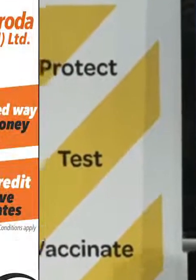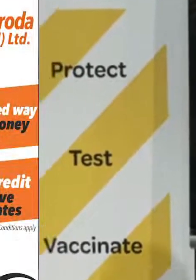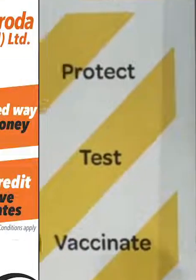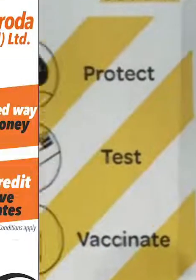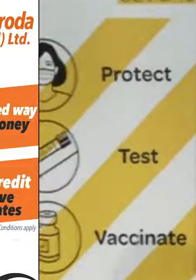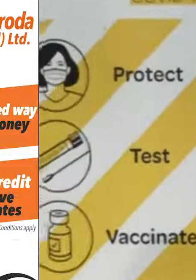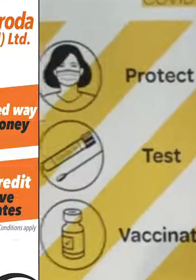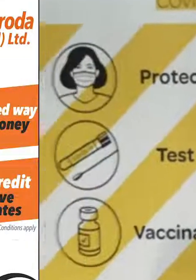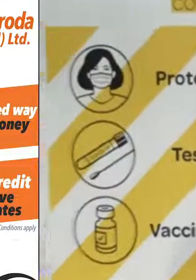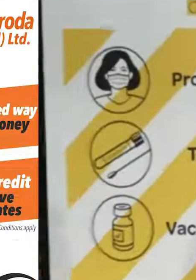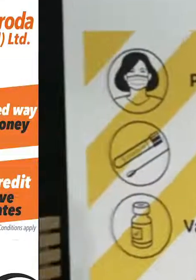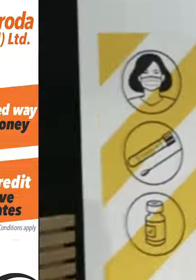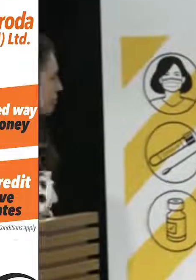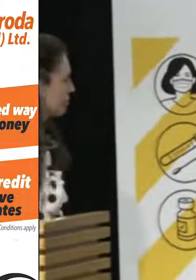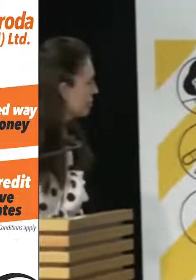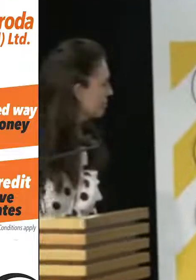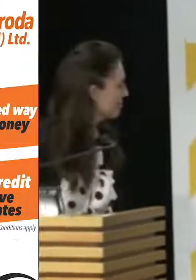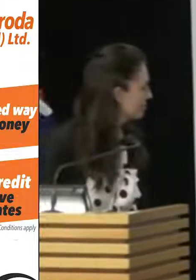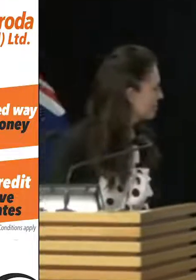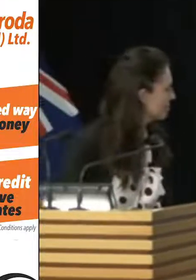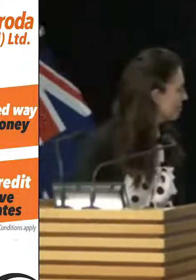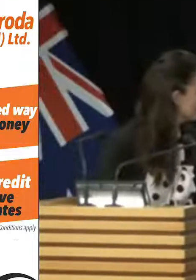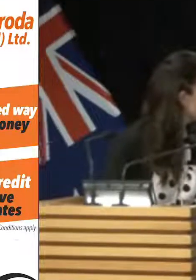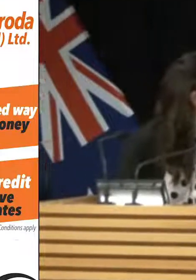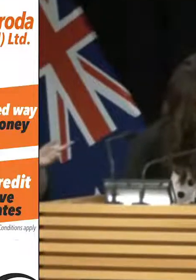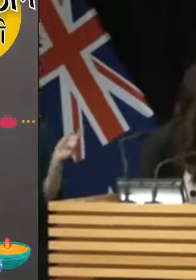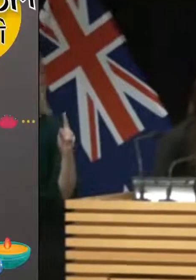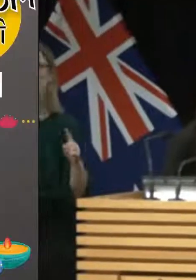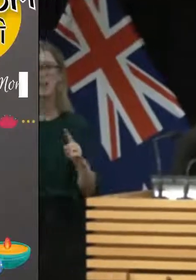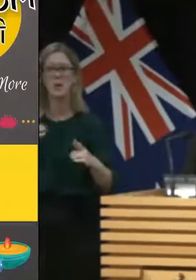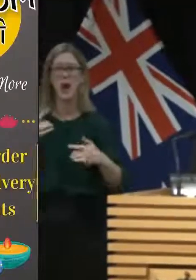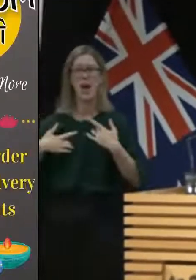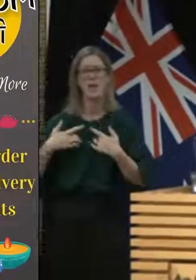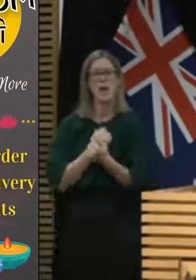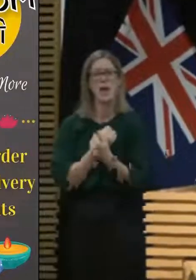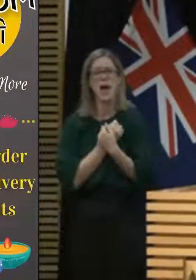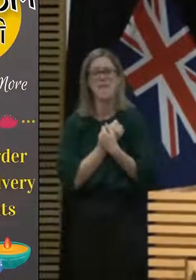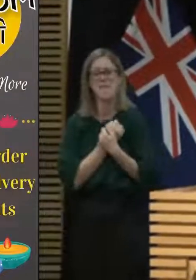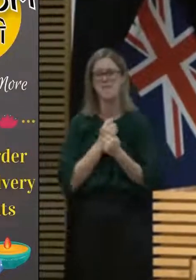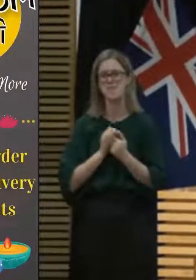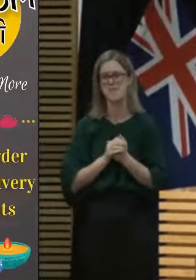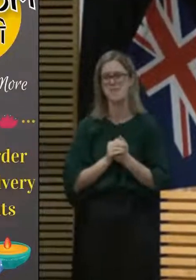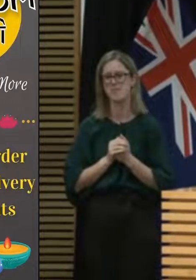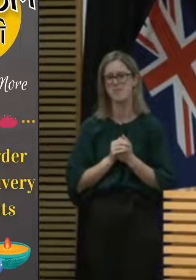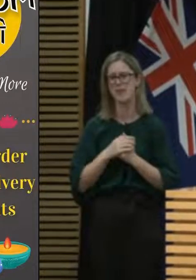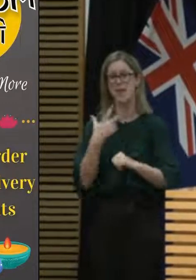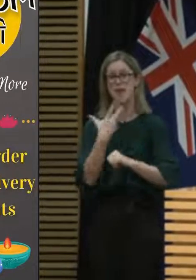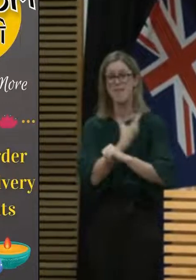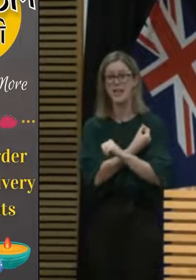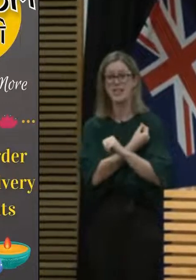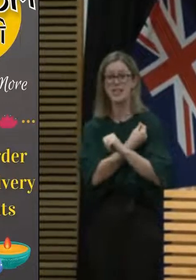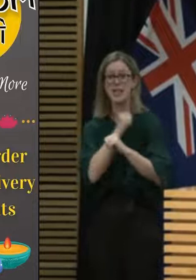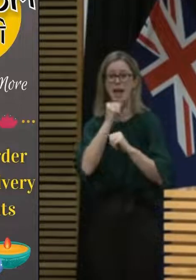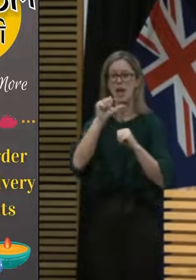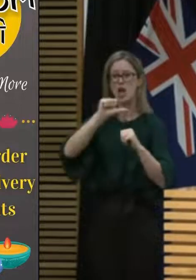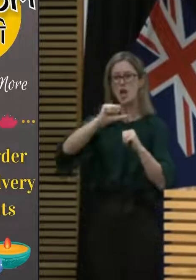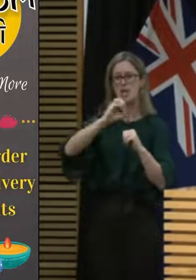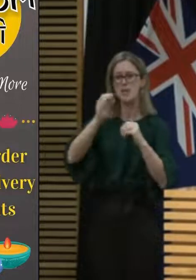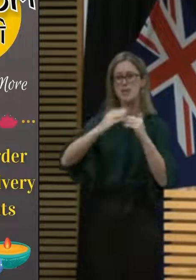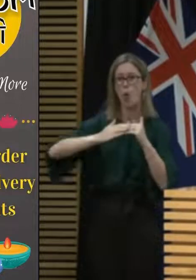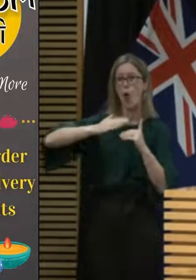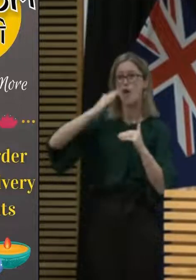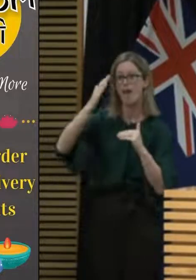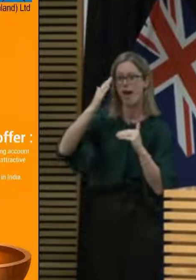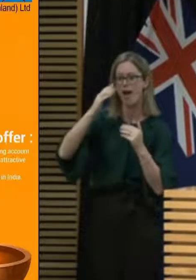Kiwis, and we desperately want to get back to the things that we love. Having rates of vaccination of 90% plus